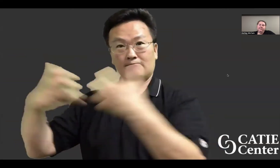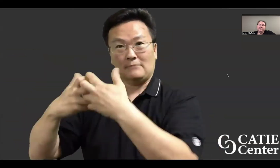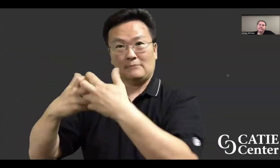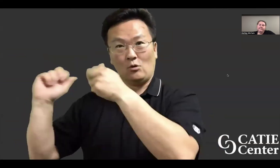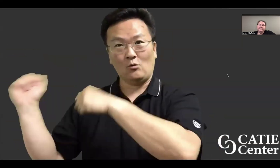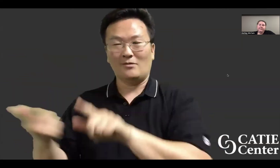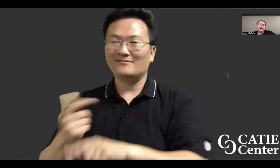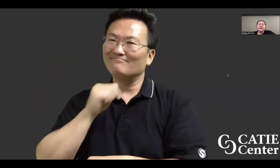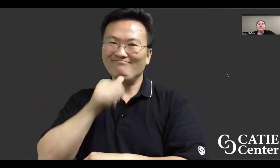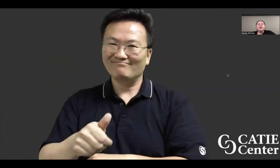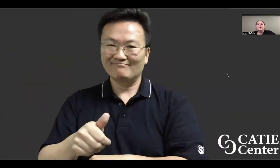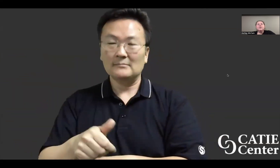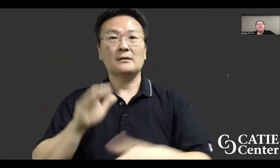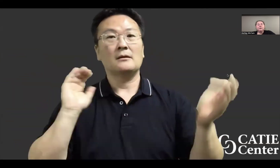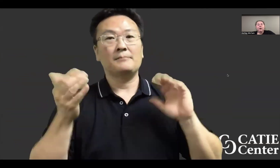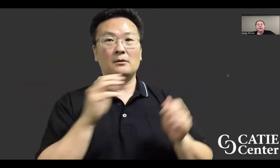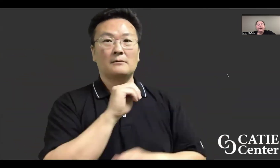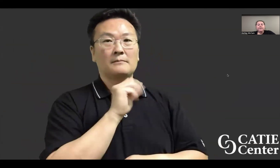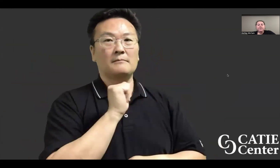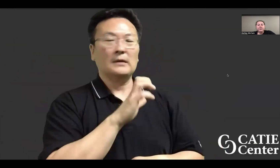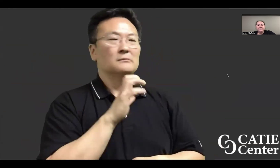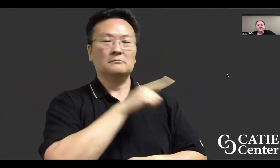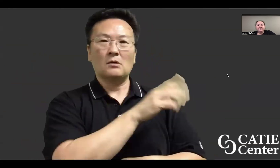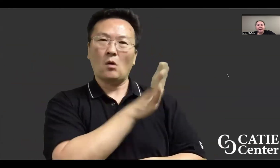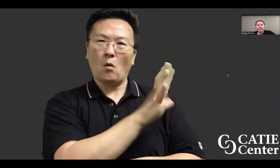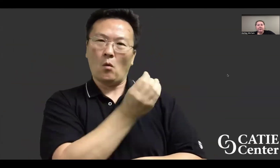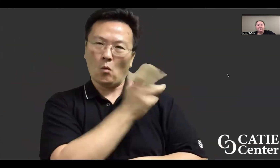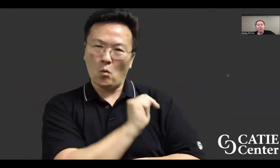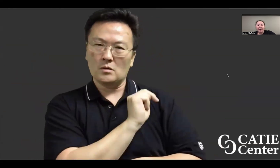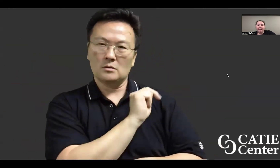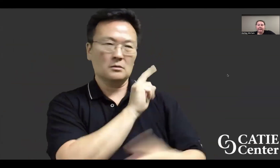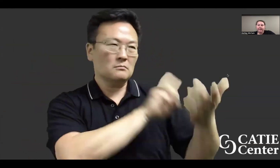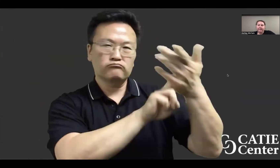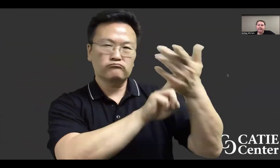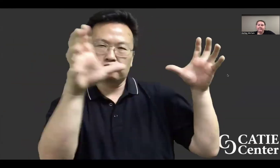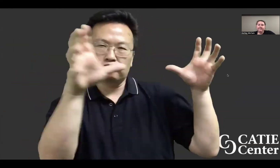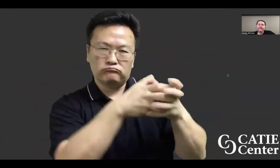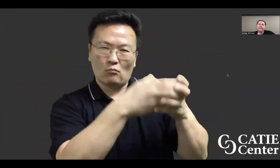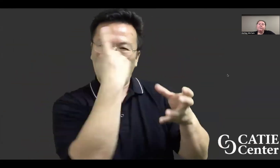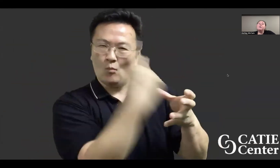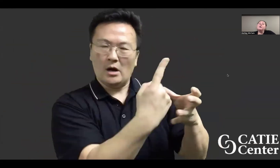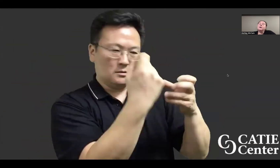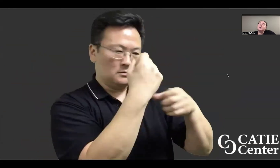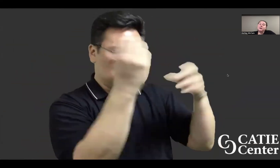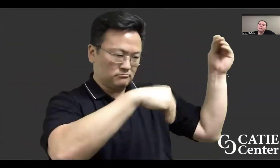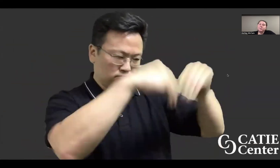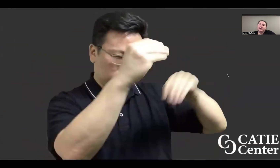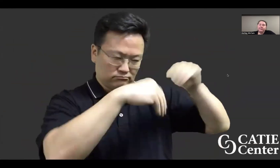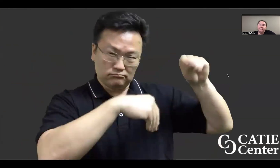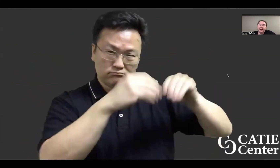items. They don't all have to be the same brand, however. If you purchase a